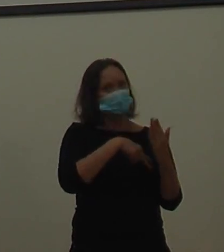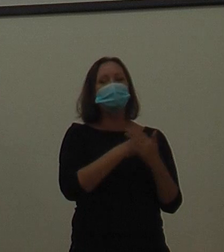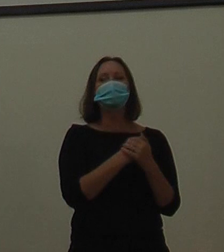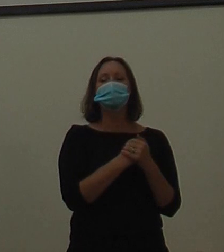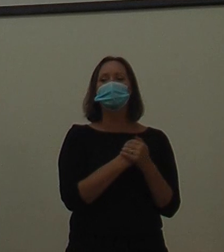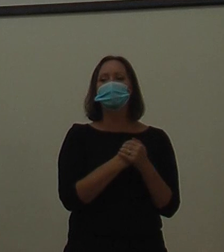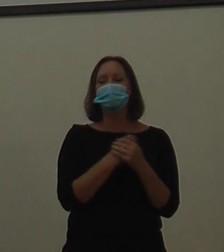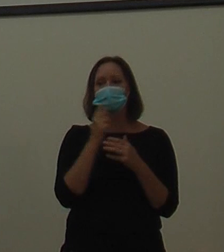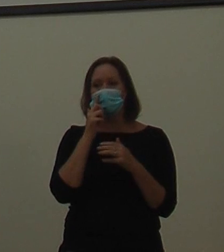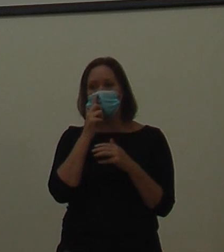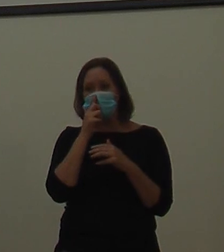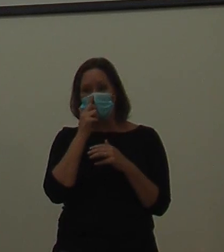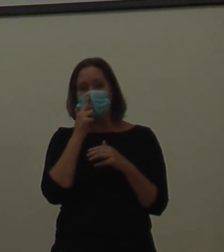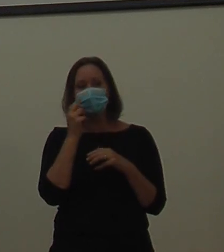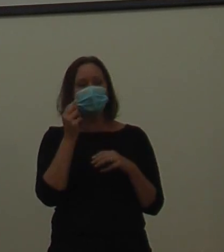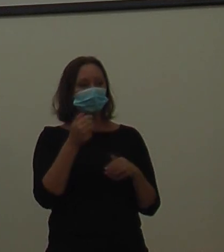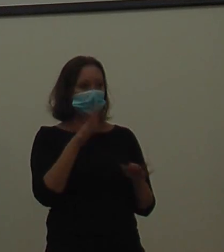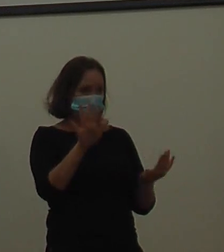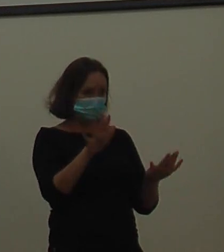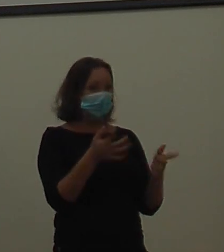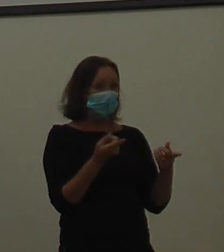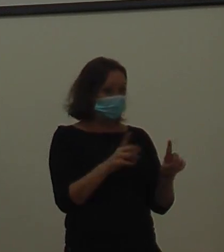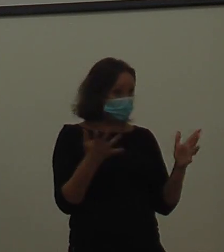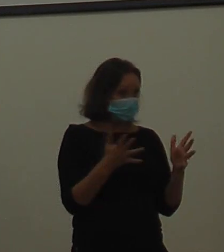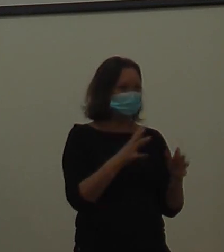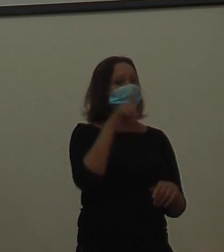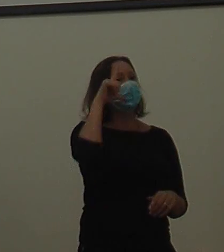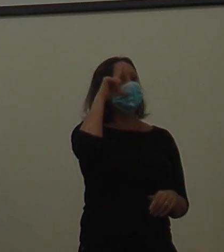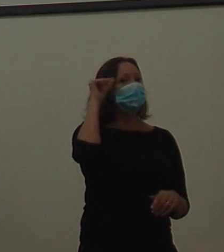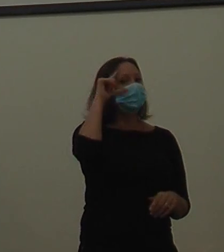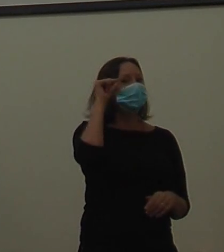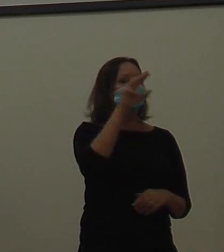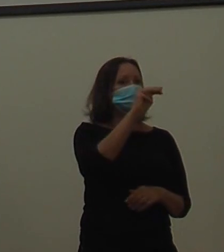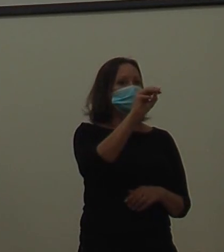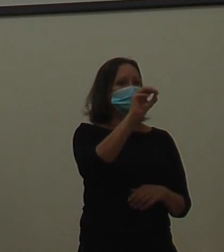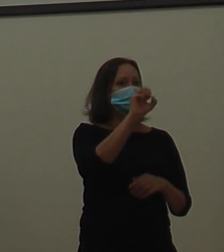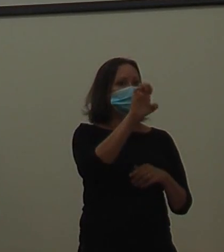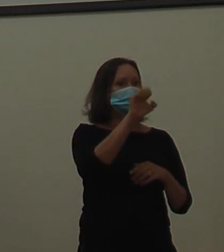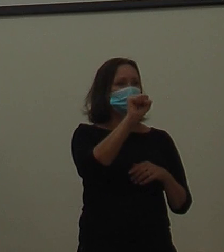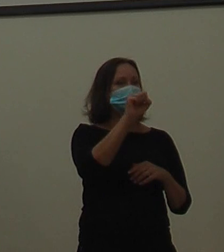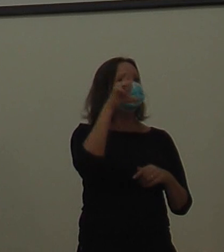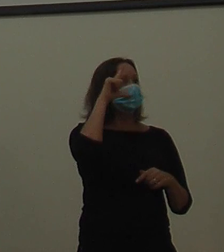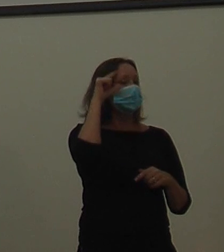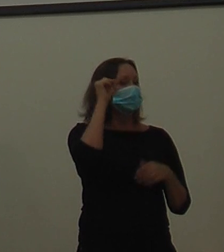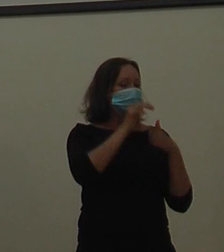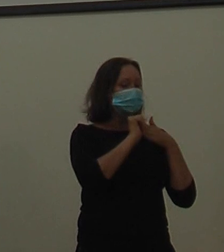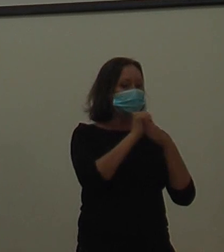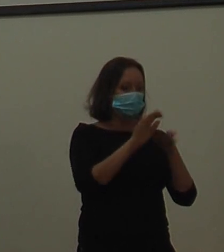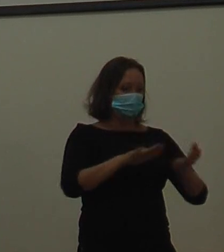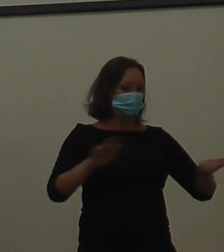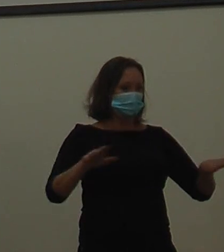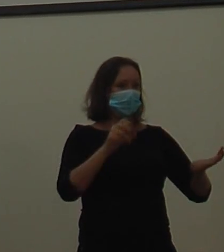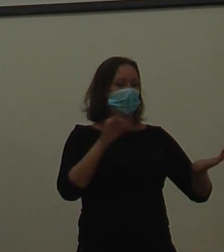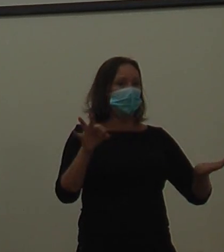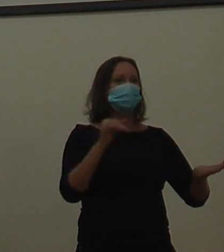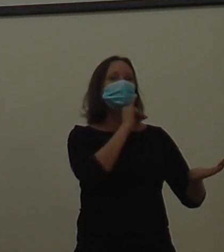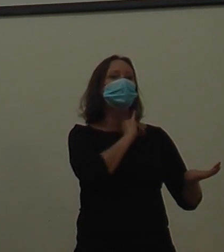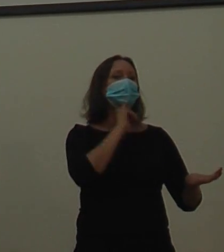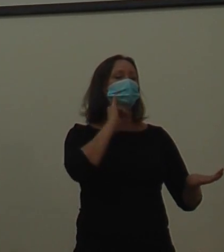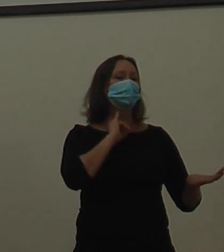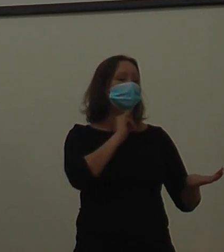with Gideon. Moses has led the children of Israel out of Egypt. They've spent